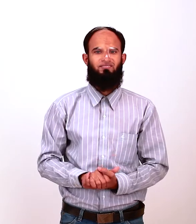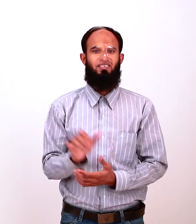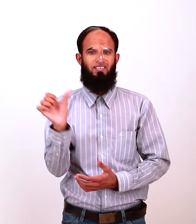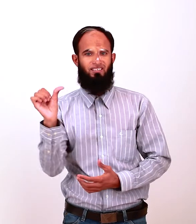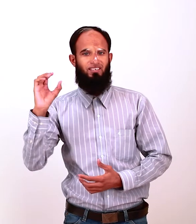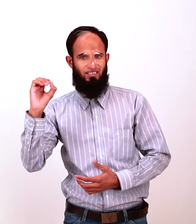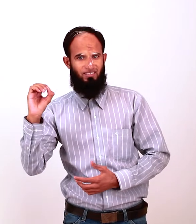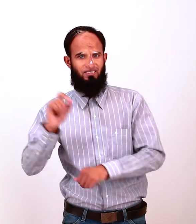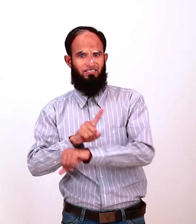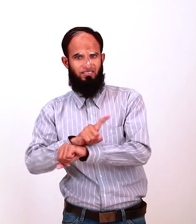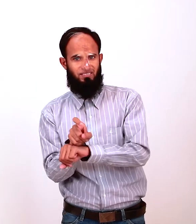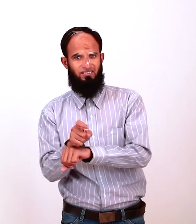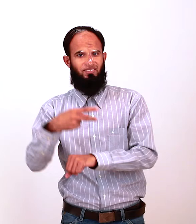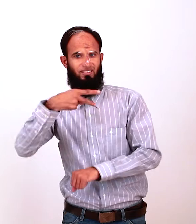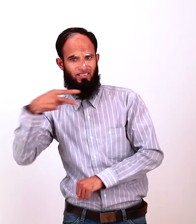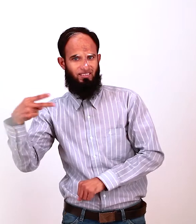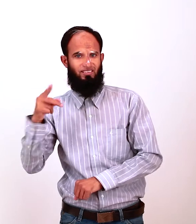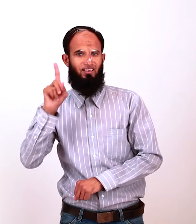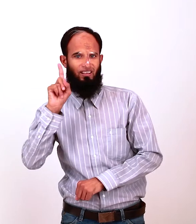there are 60 minutes in 1 hour.